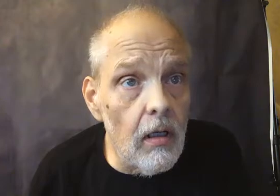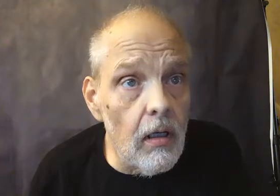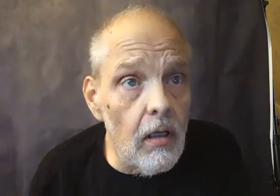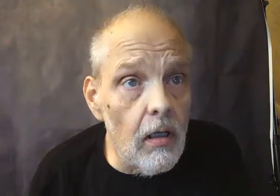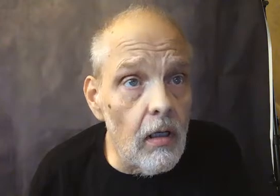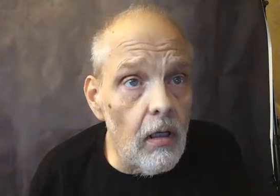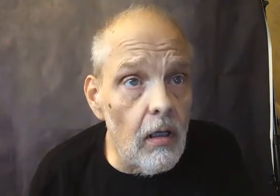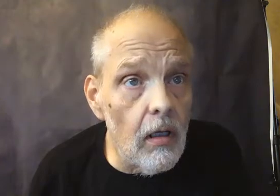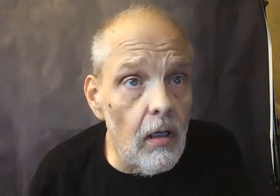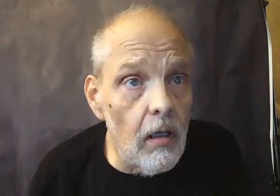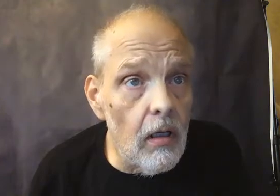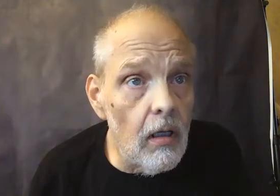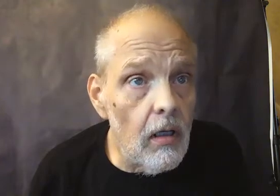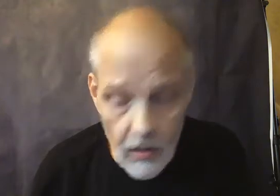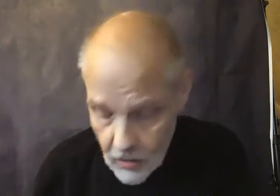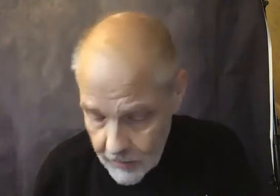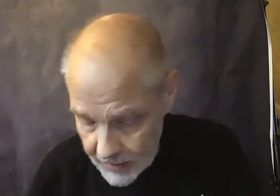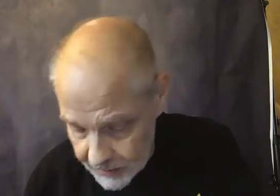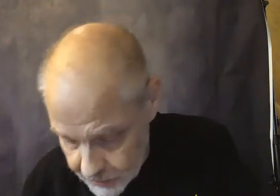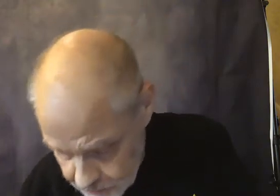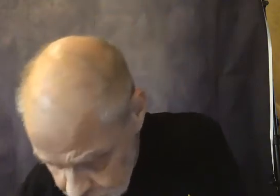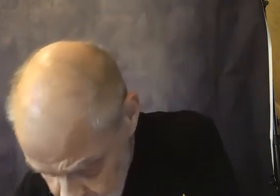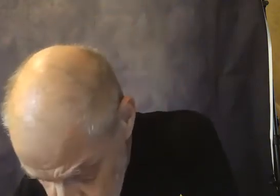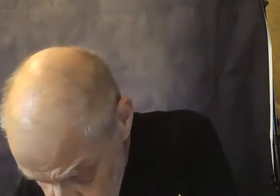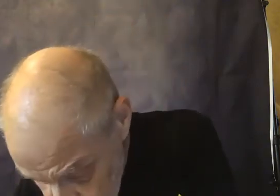We got about 20 minutes left. All right, thank you, dear.